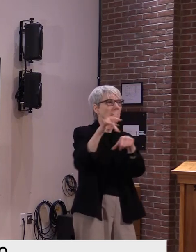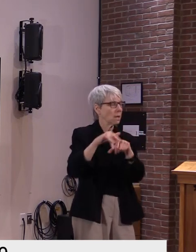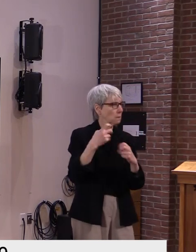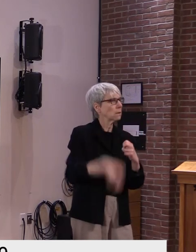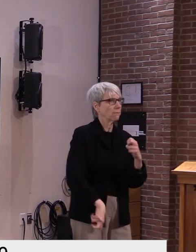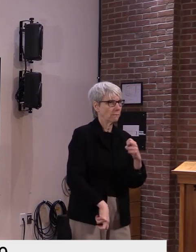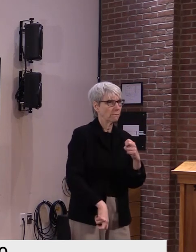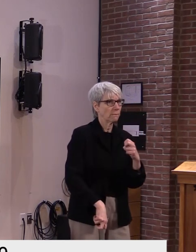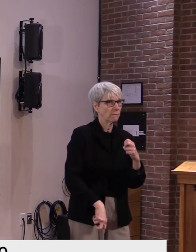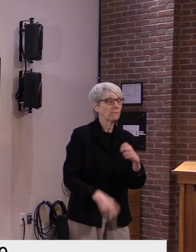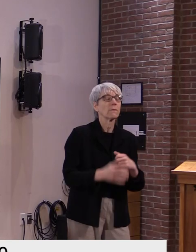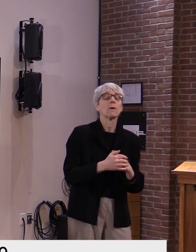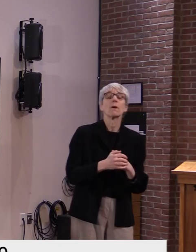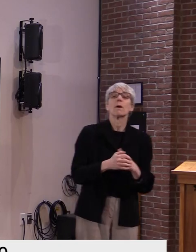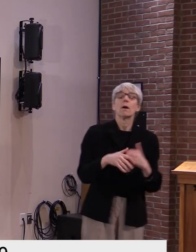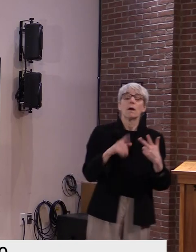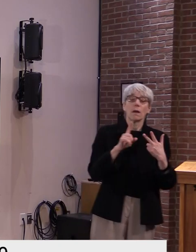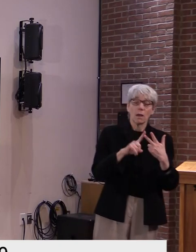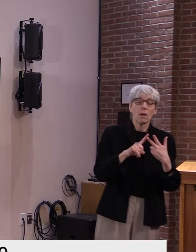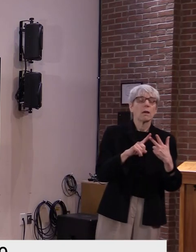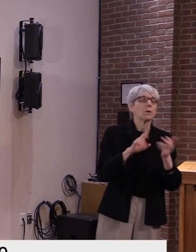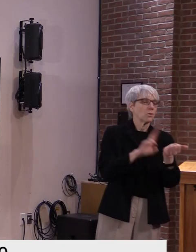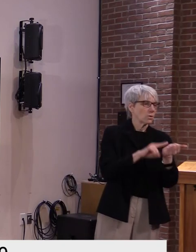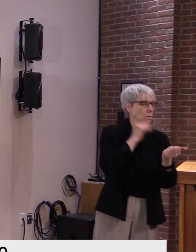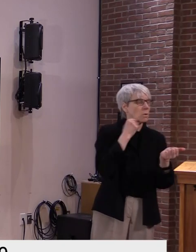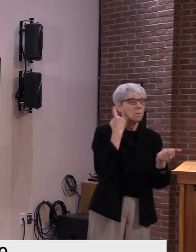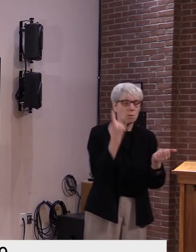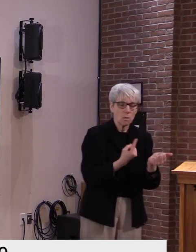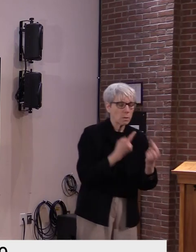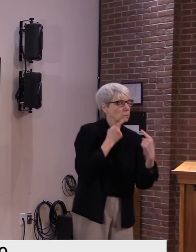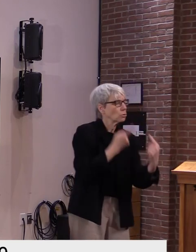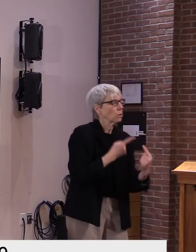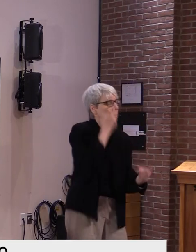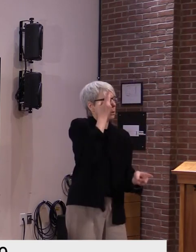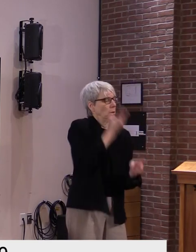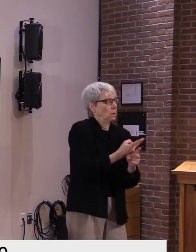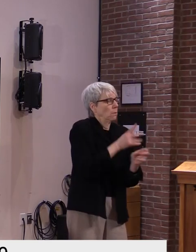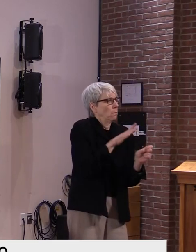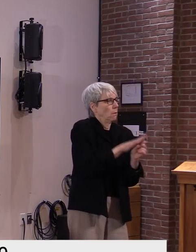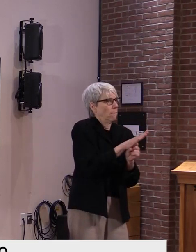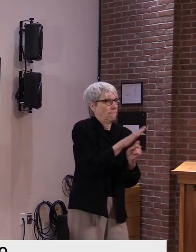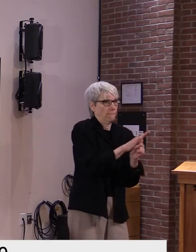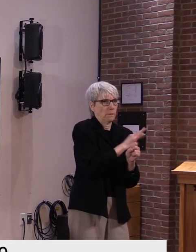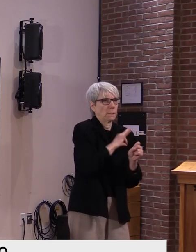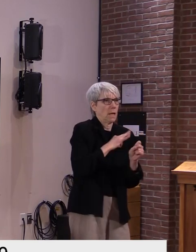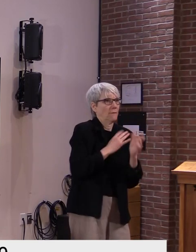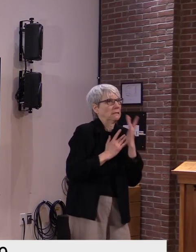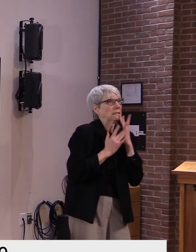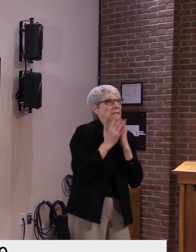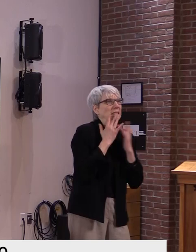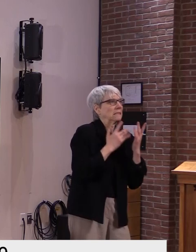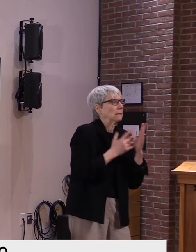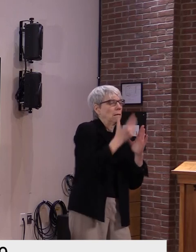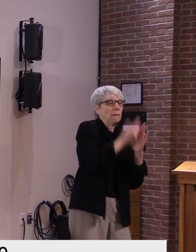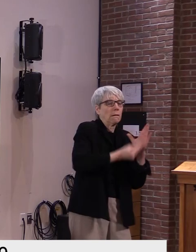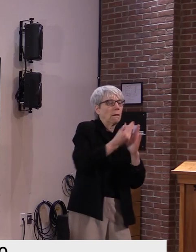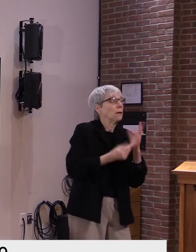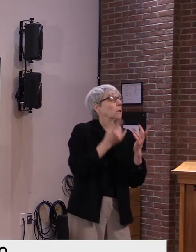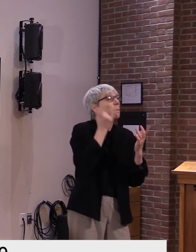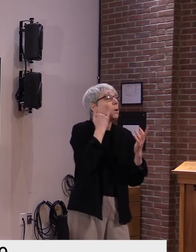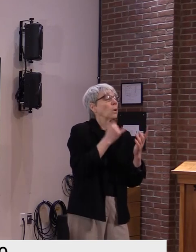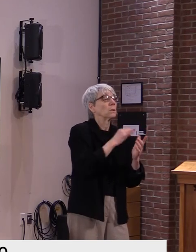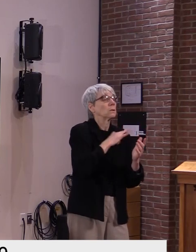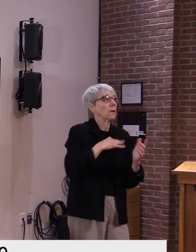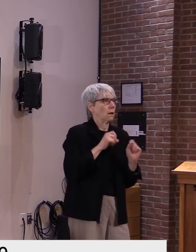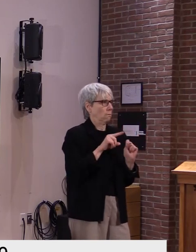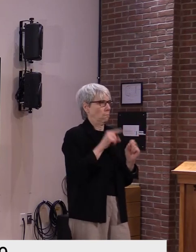always vulnerable to staffing issues, and the minute staff begin to get COVID and other staff that they've